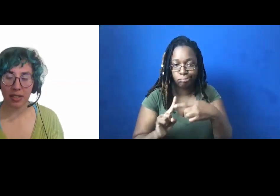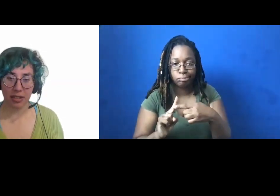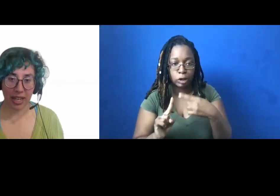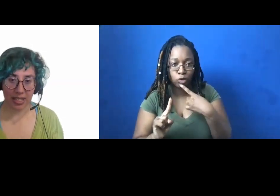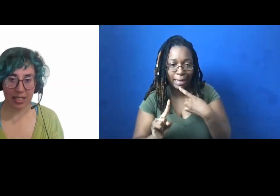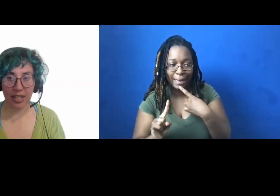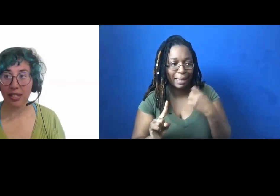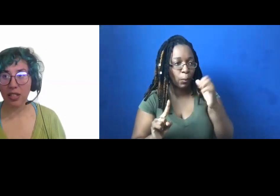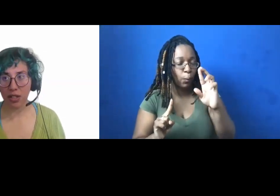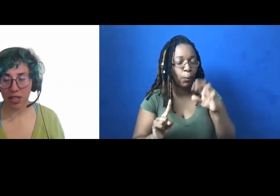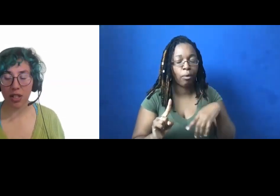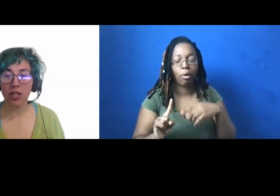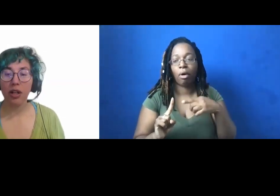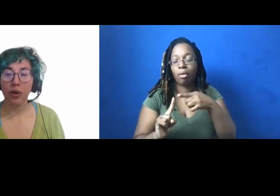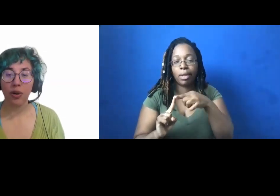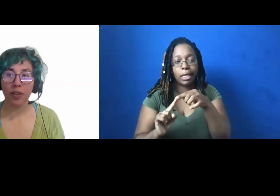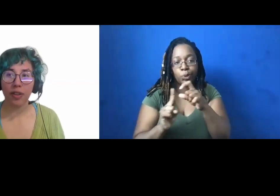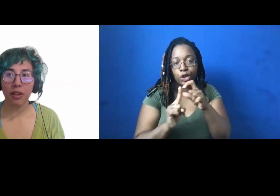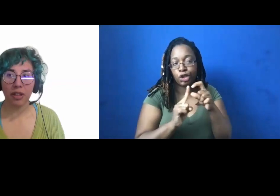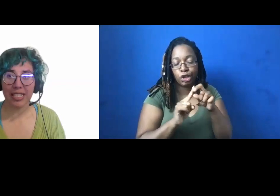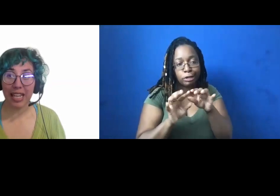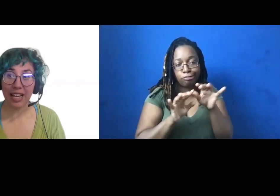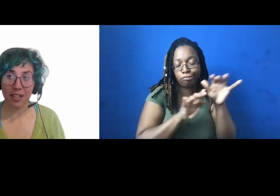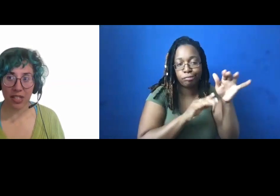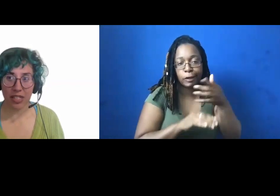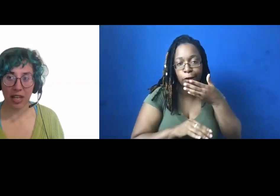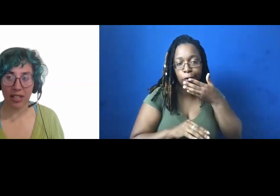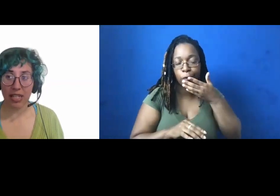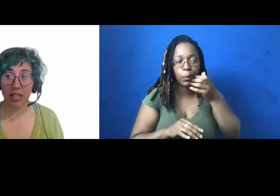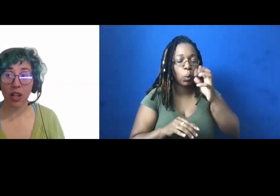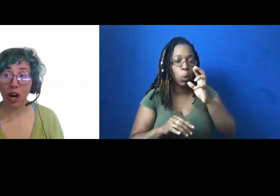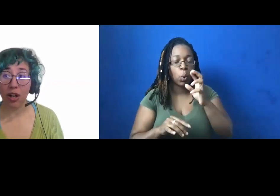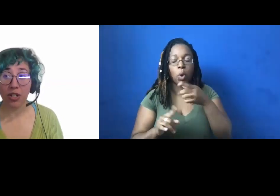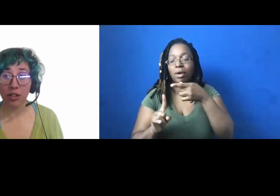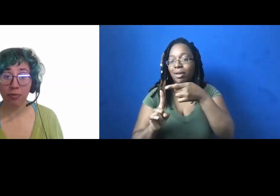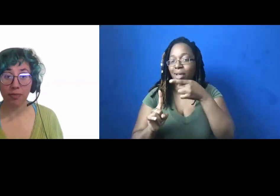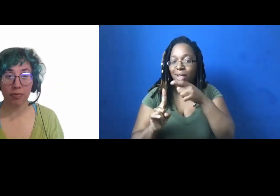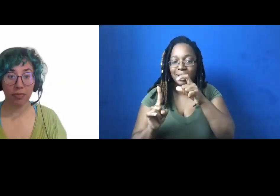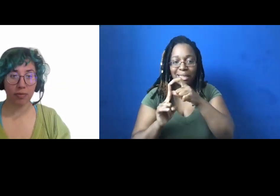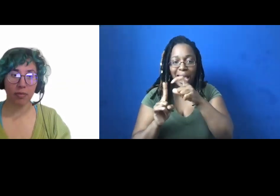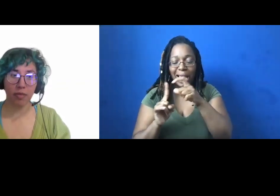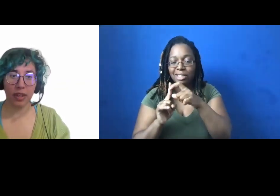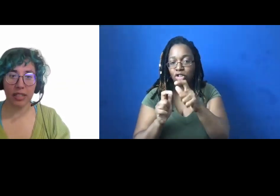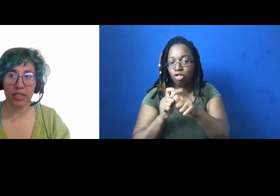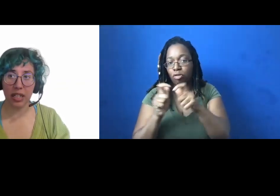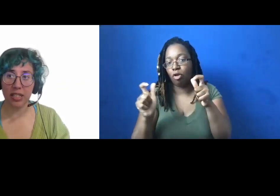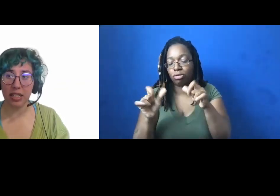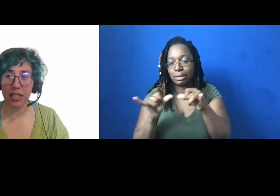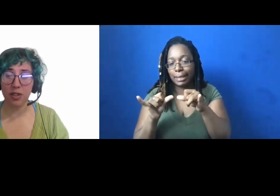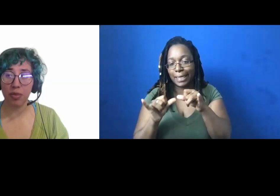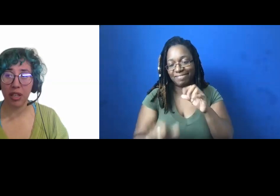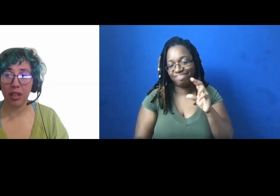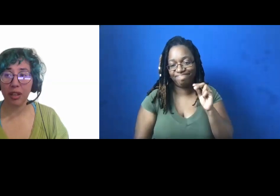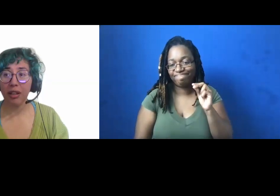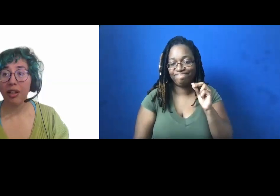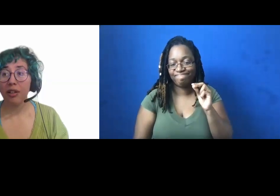this text is such and such, or the size of this text is large. It does need